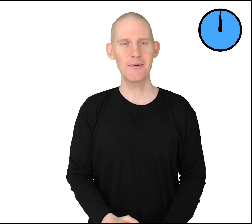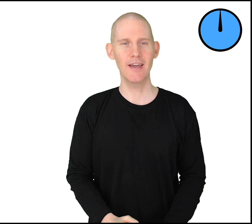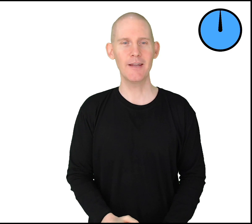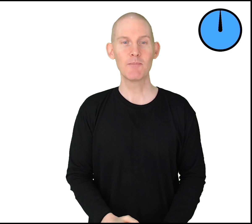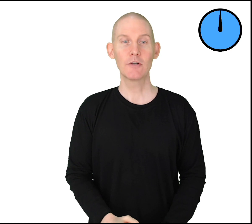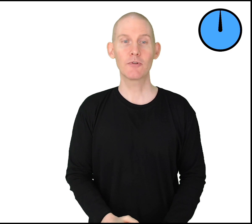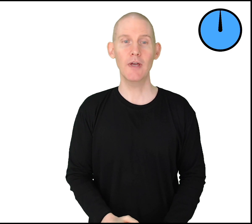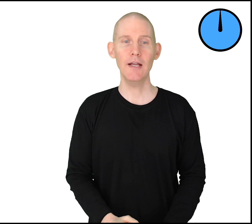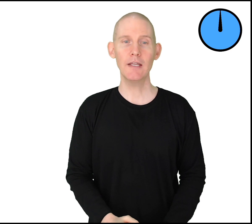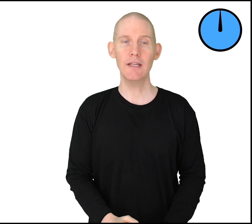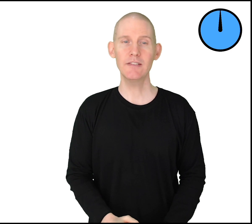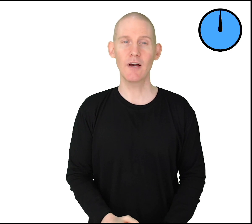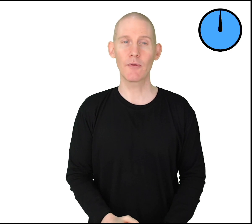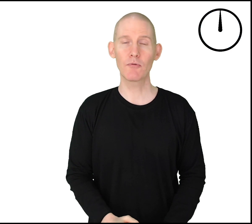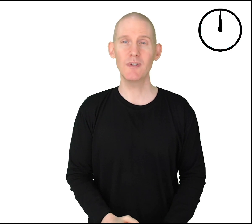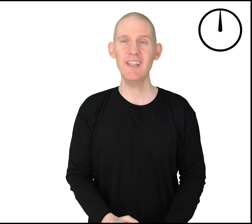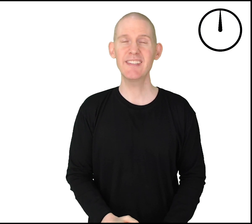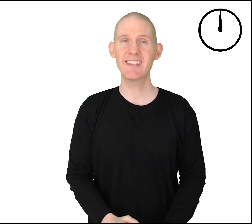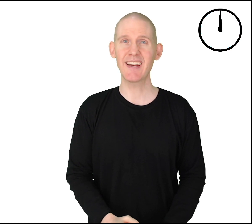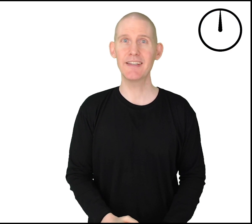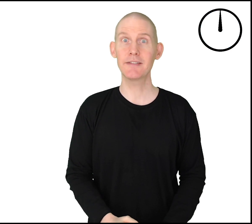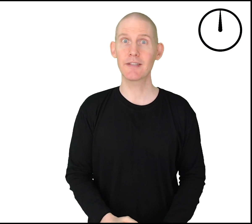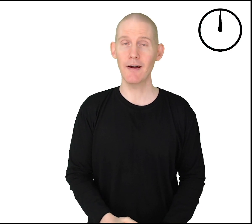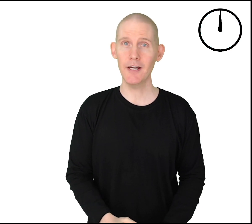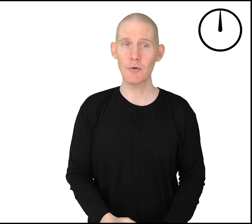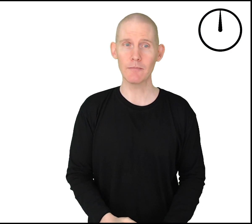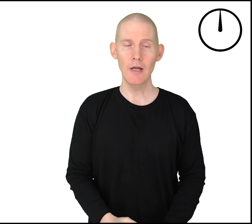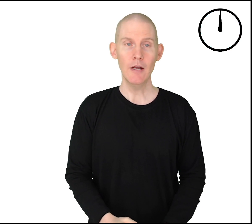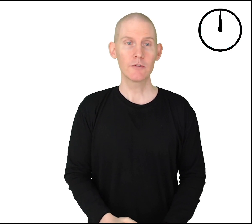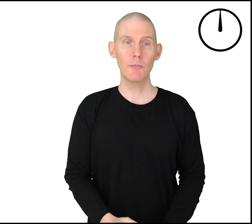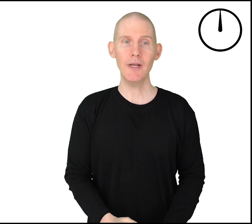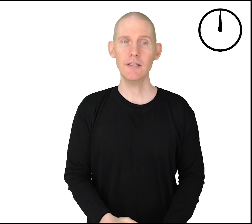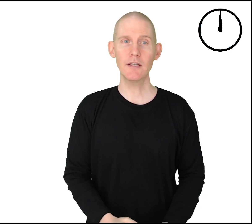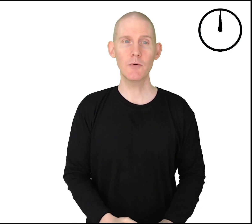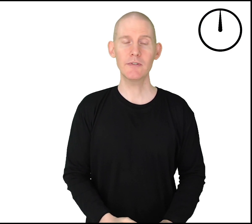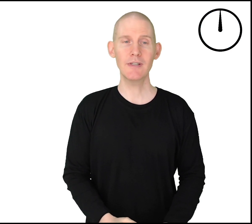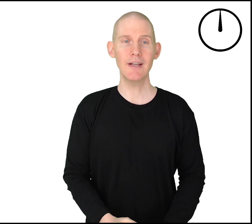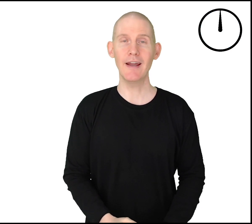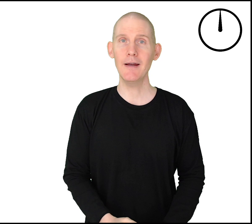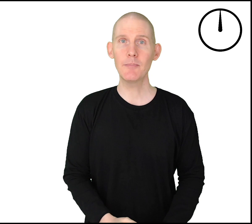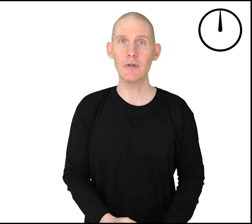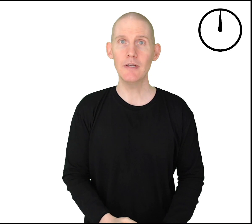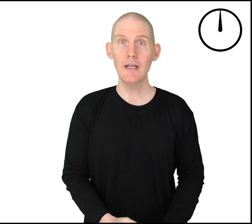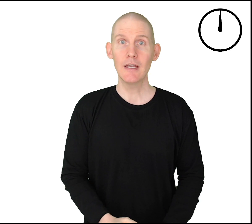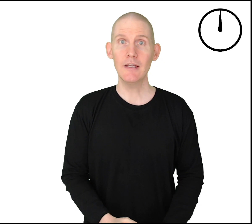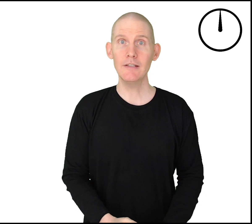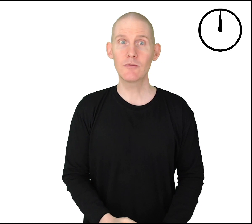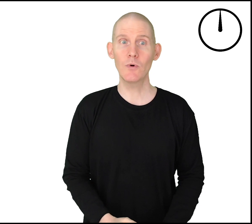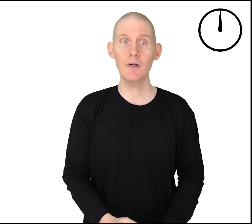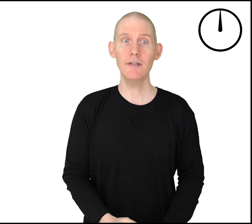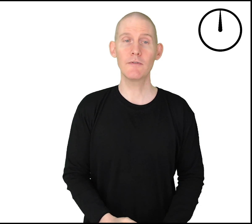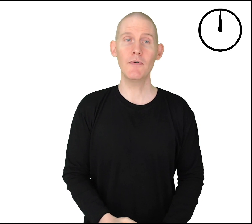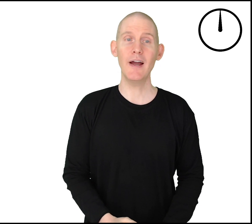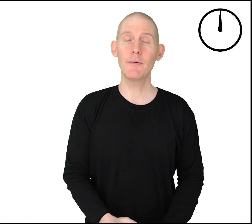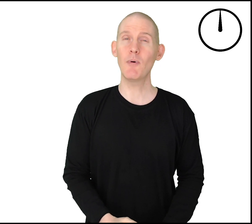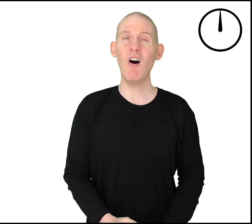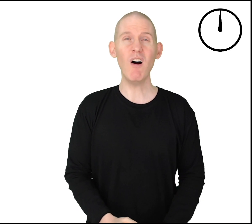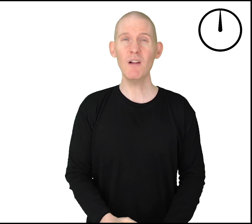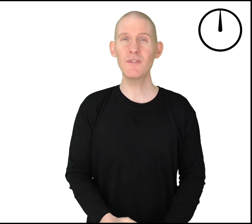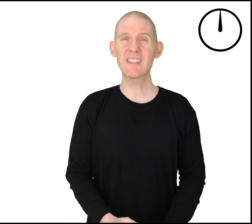Okay, so that is a 3-second timer. So basically what's going to happen is we're going to divide up all of the